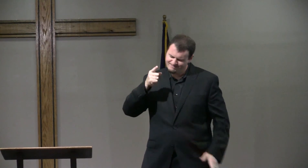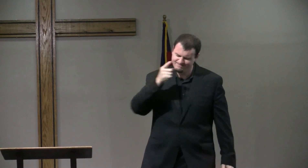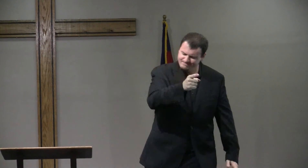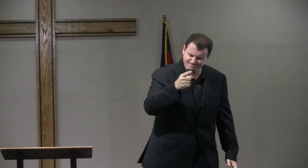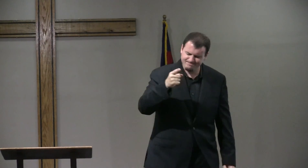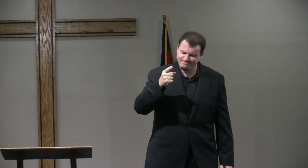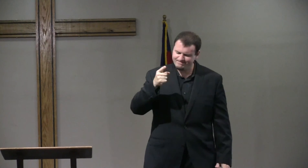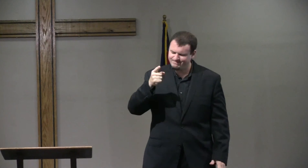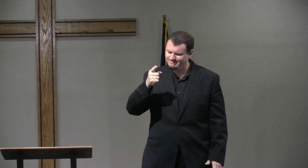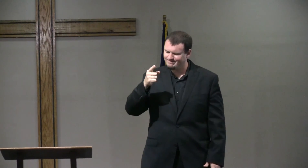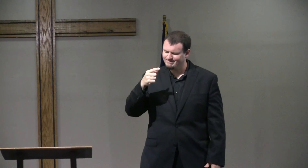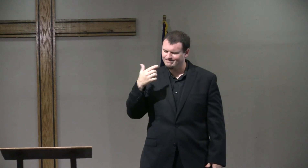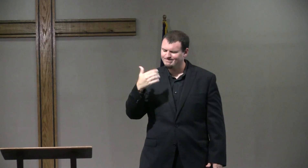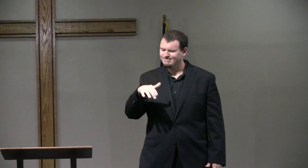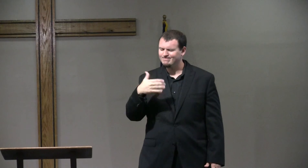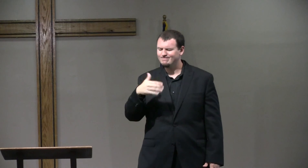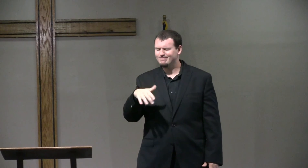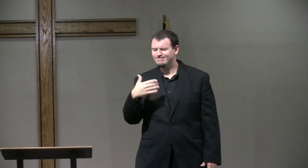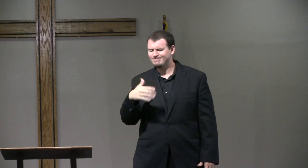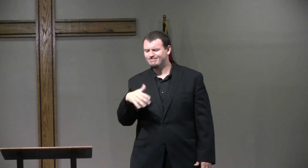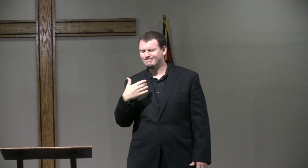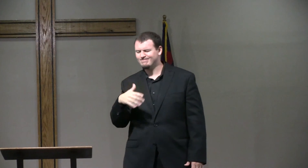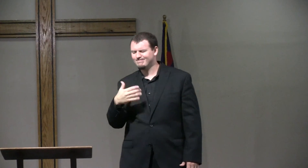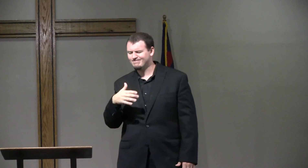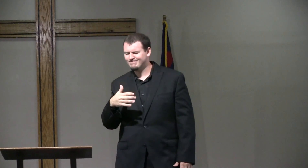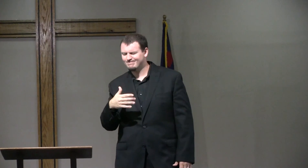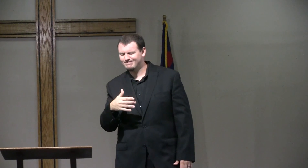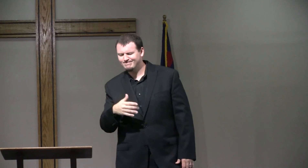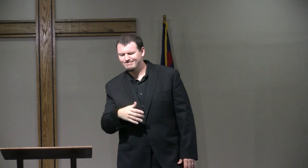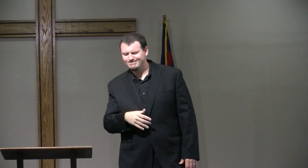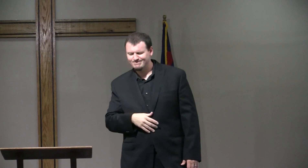Lord, thank you for Jesus' words here and how